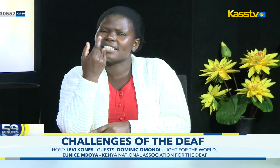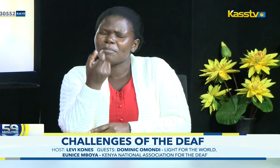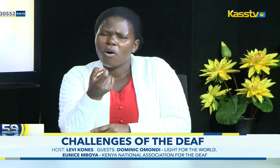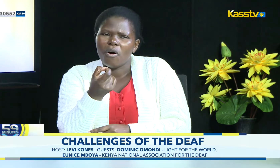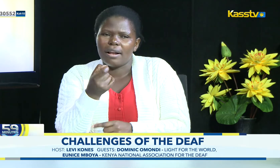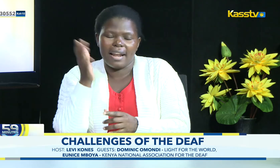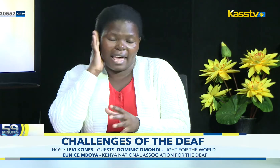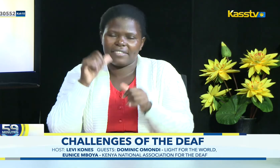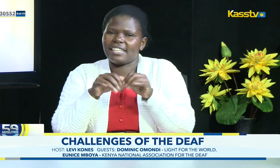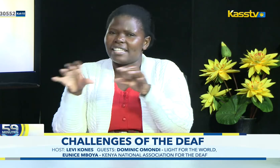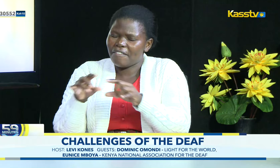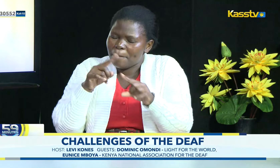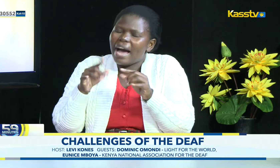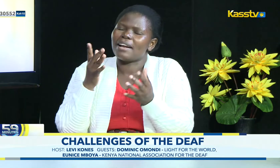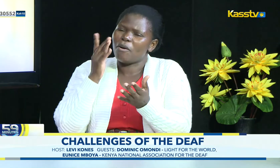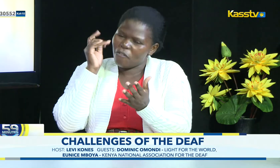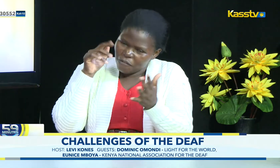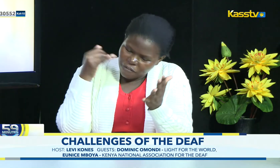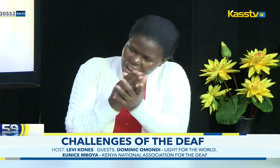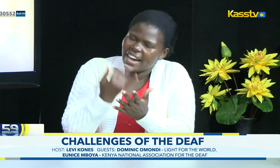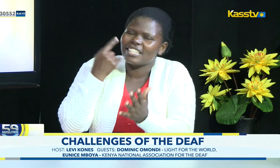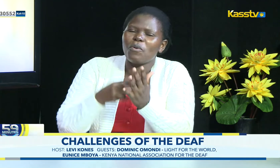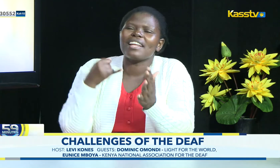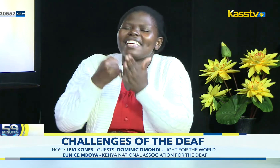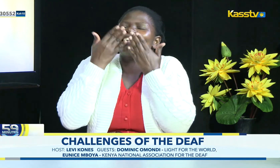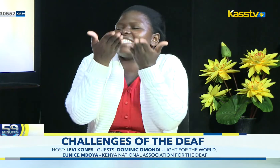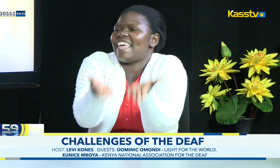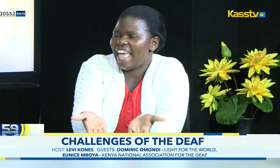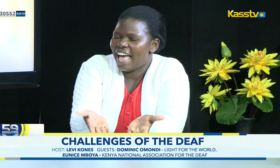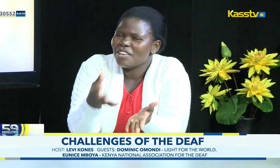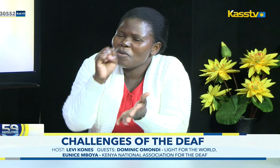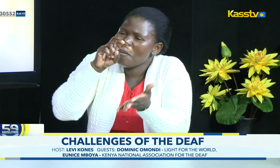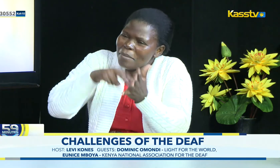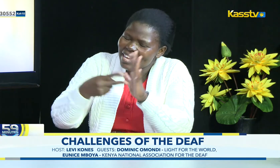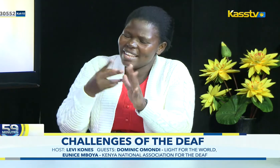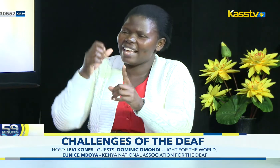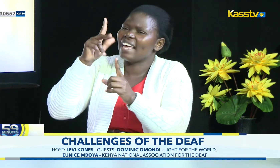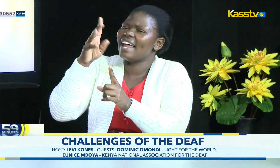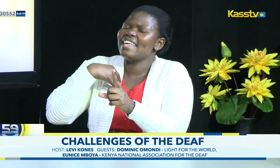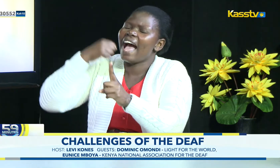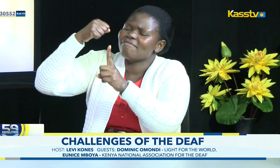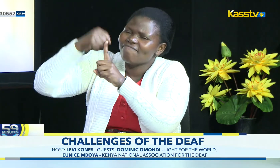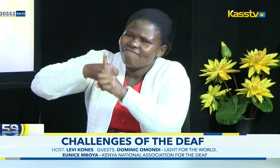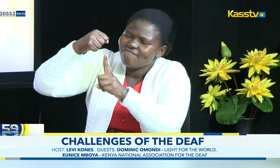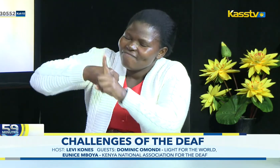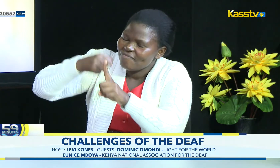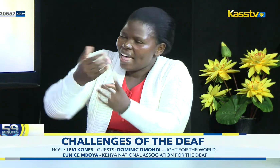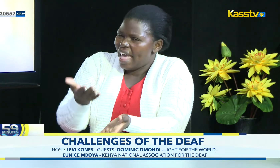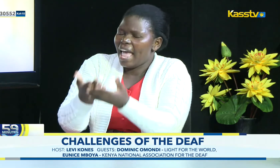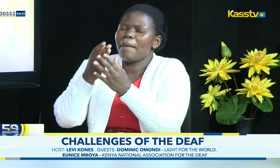because of the policies that are there. Still, we have challenges with the size of the insert. Mm-hmm. We wish it could be bigger,